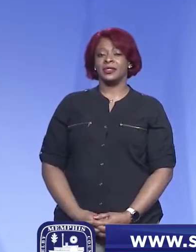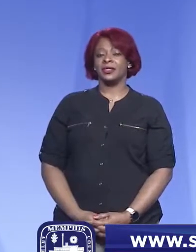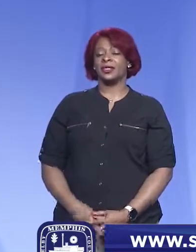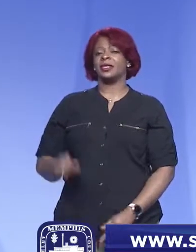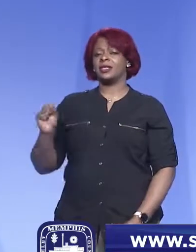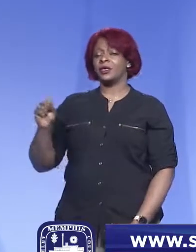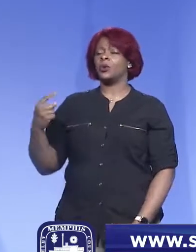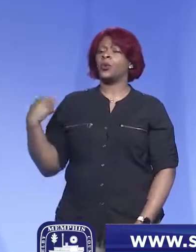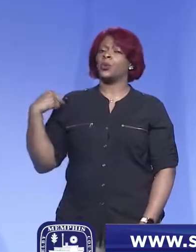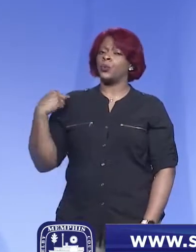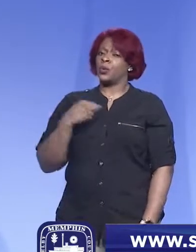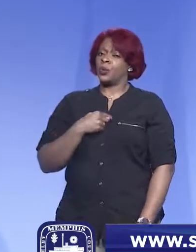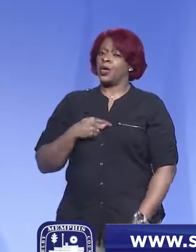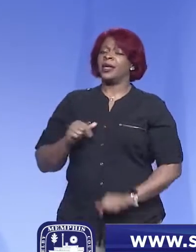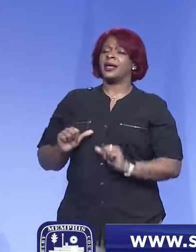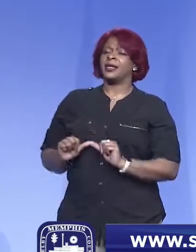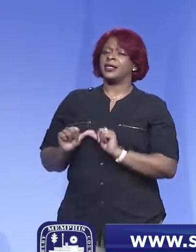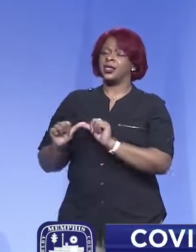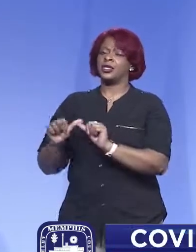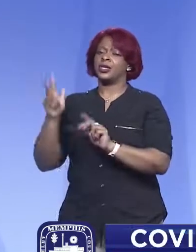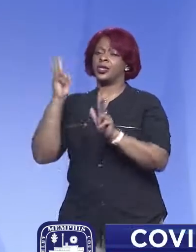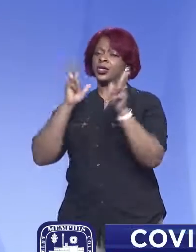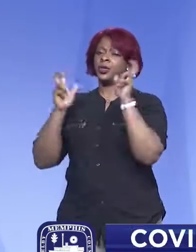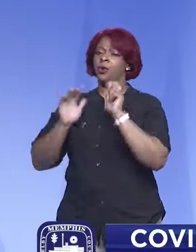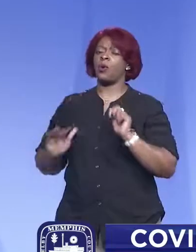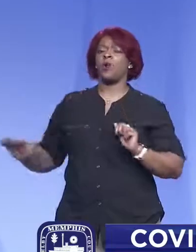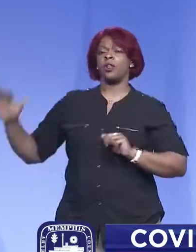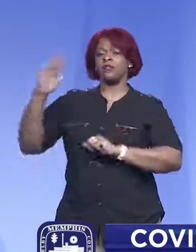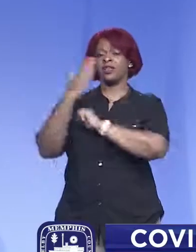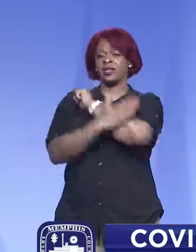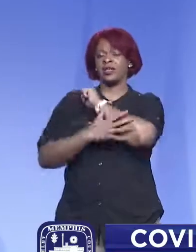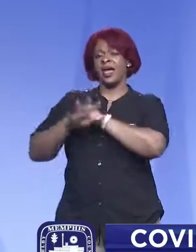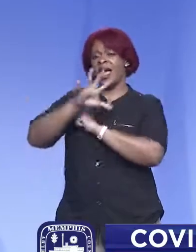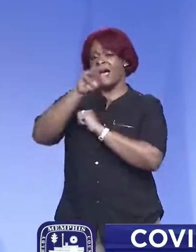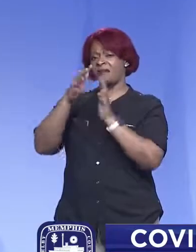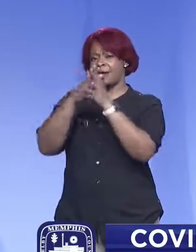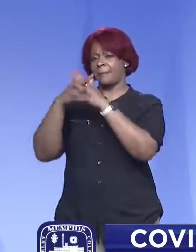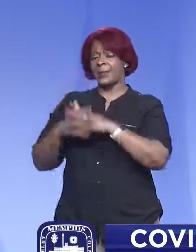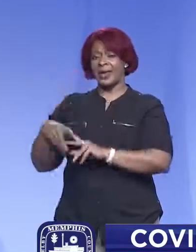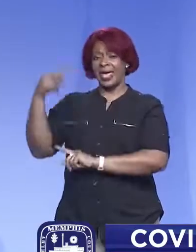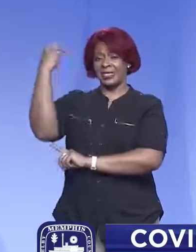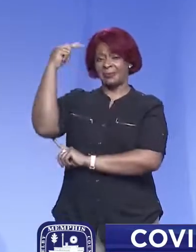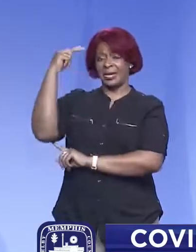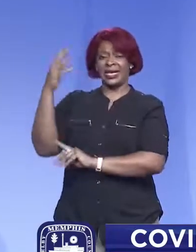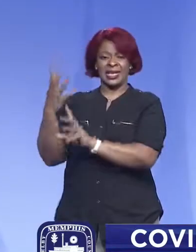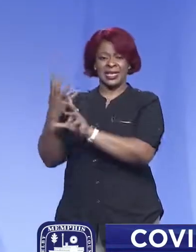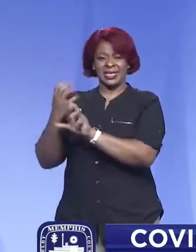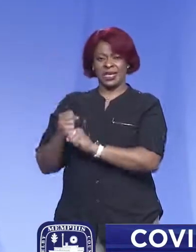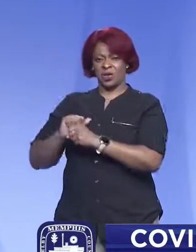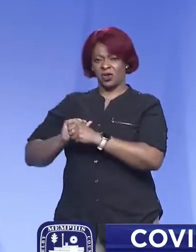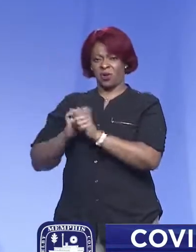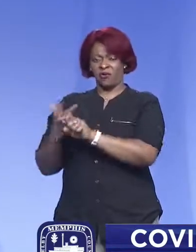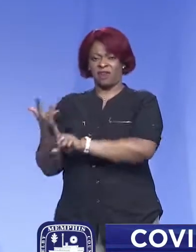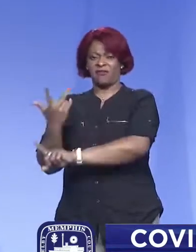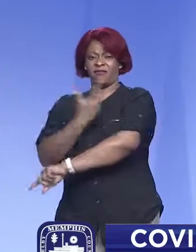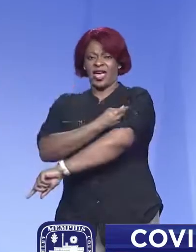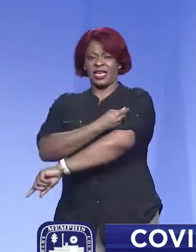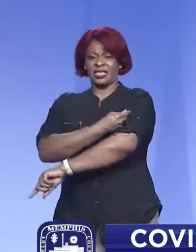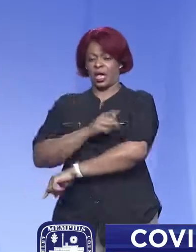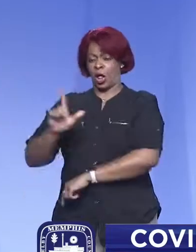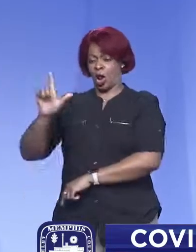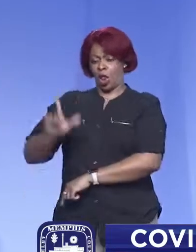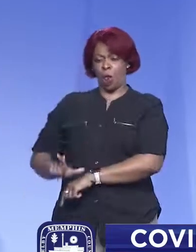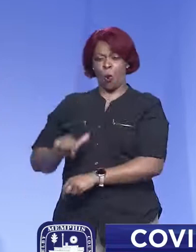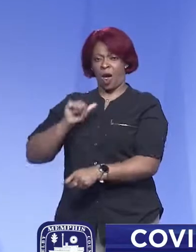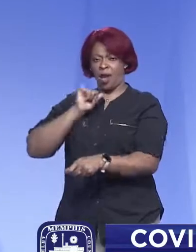Yes, we also continue to hear across the country that African Americans and Hispanics are getting COVID vaccines at lower rates. I